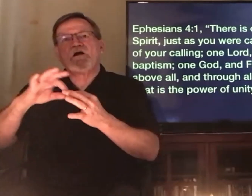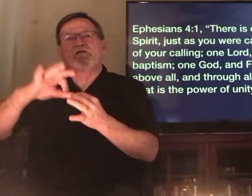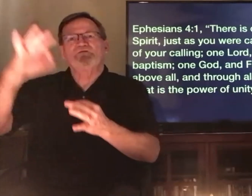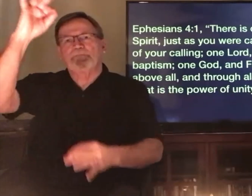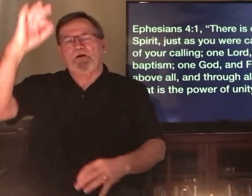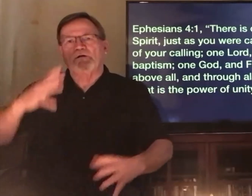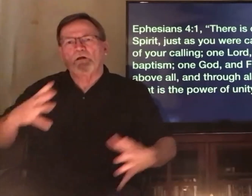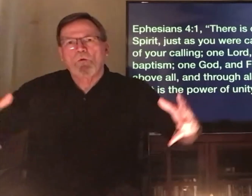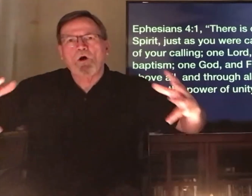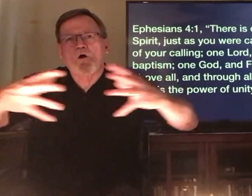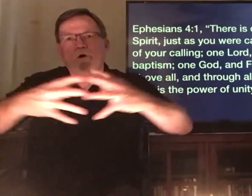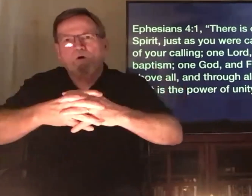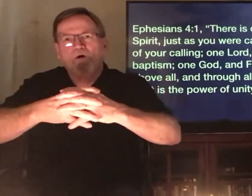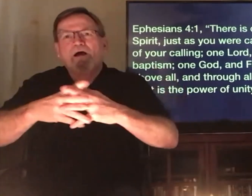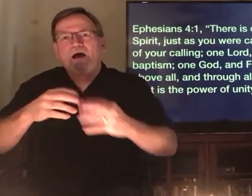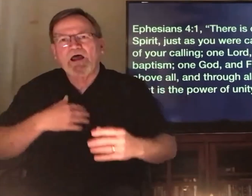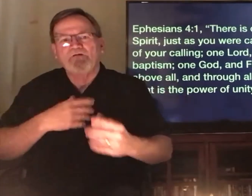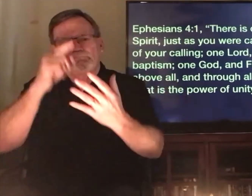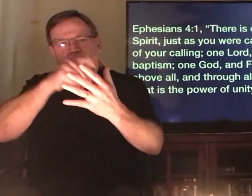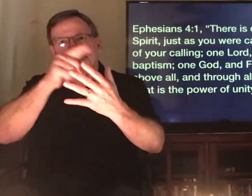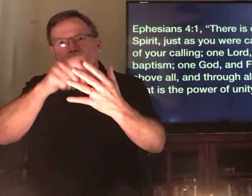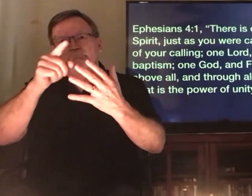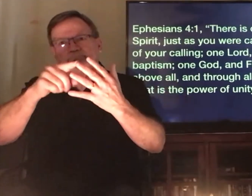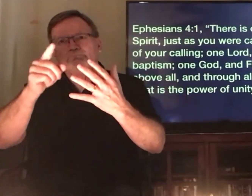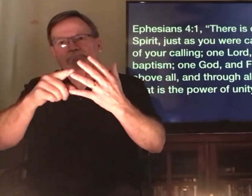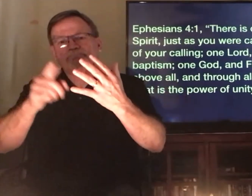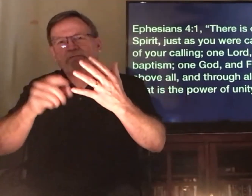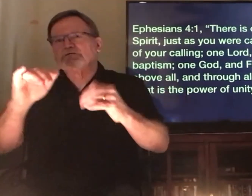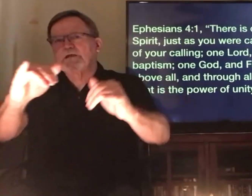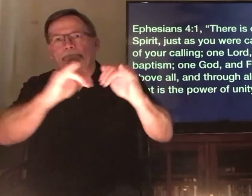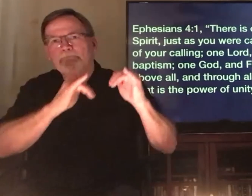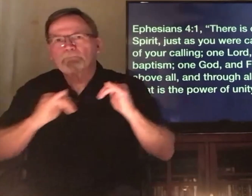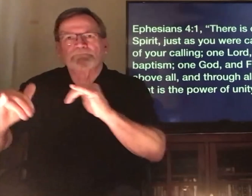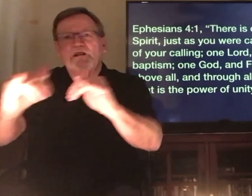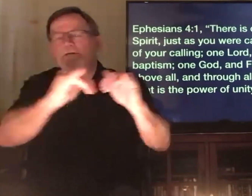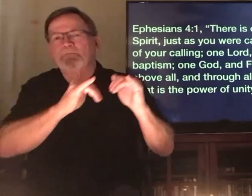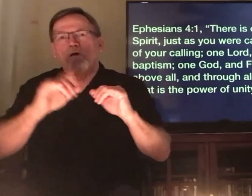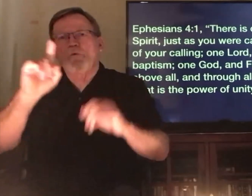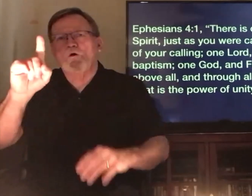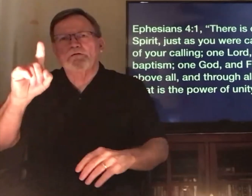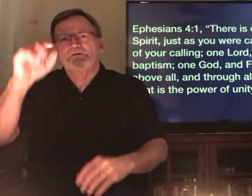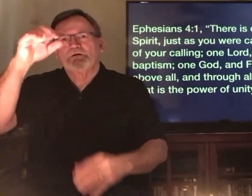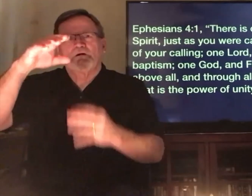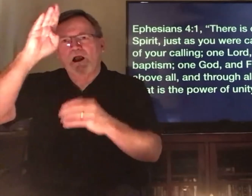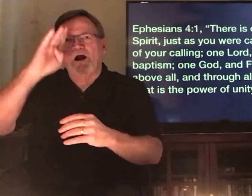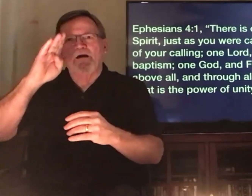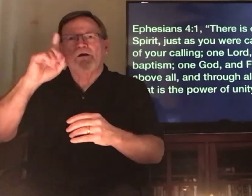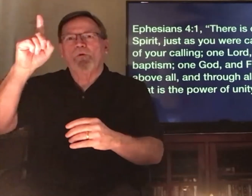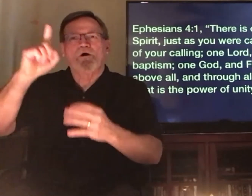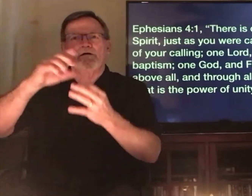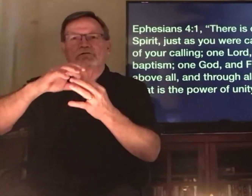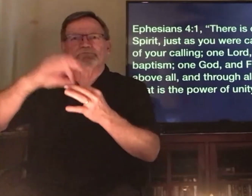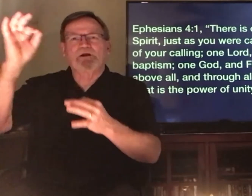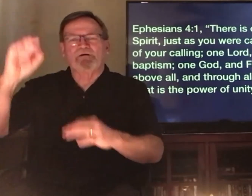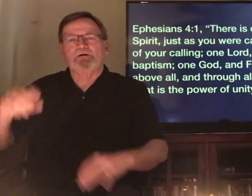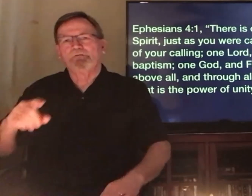Boaz. Wow, man. And Boaz represents who? Yeshua, the Redeemer, himself like